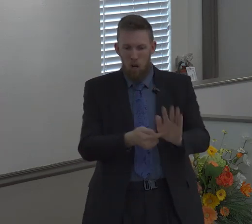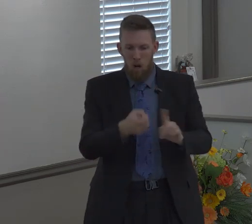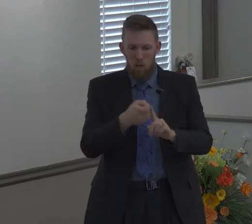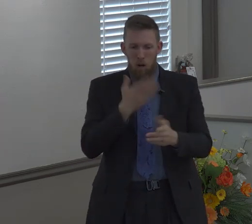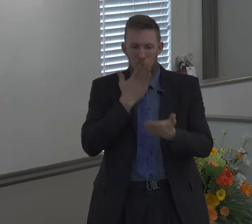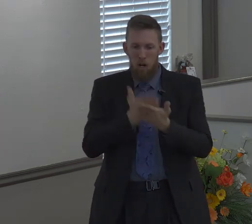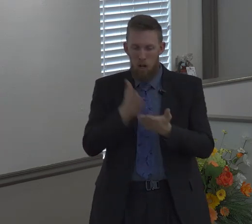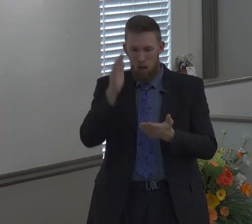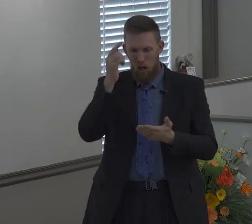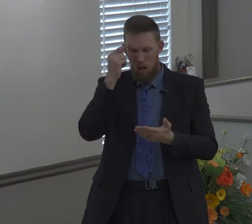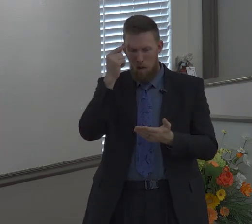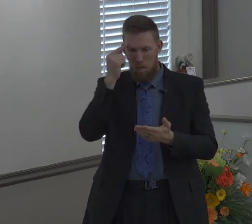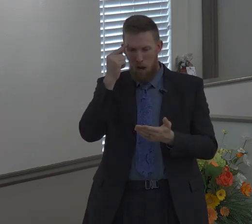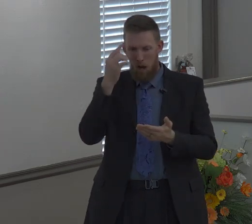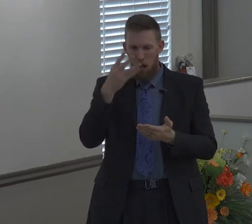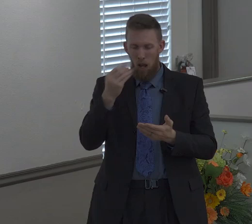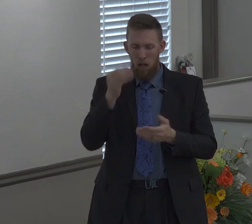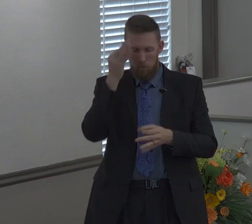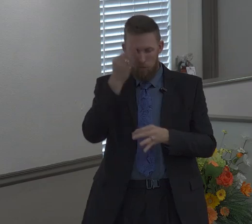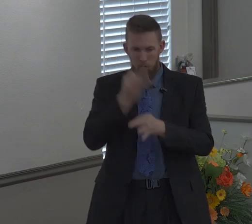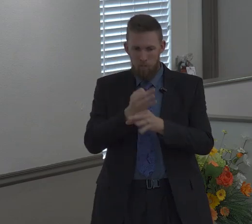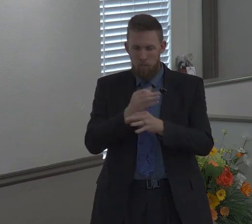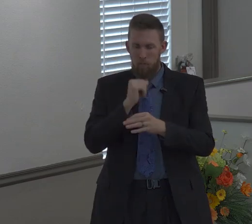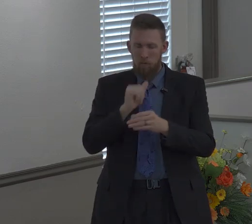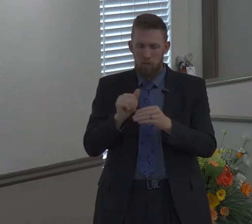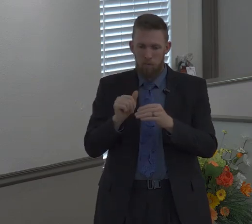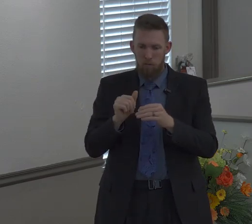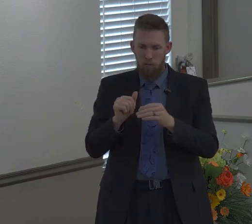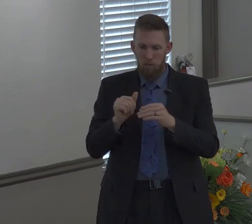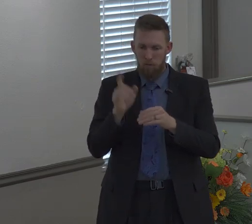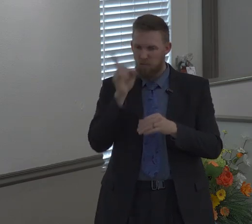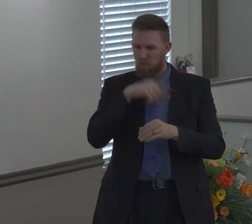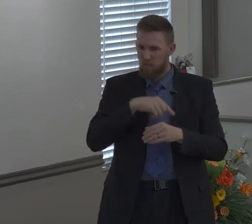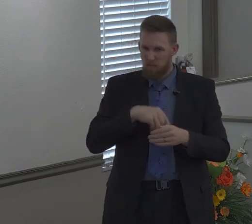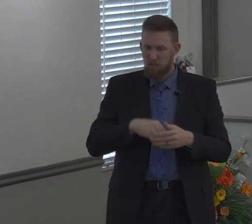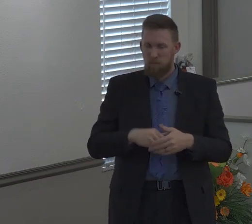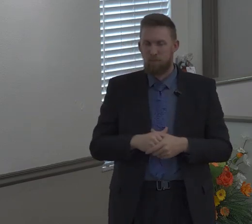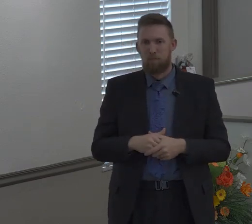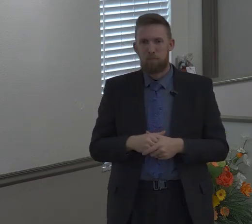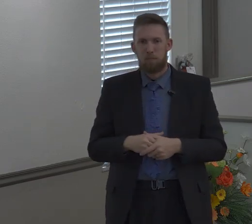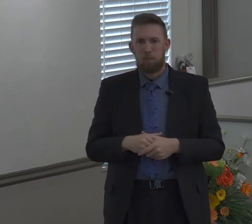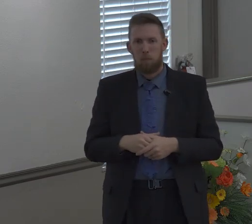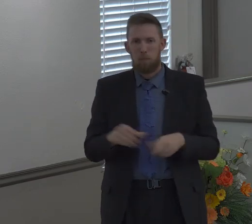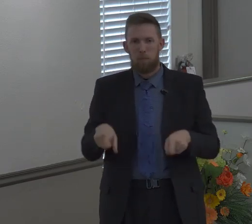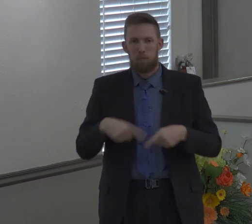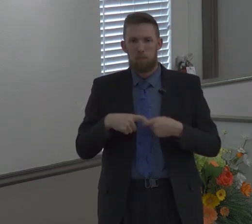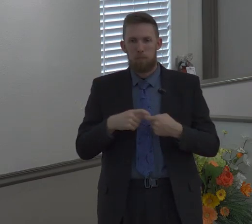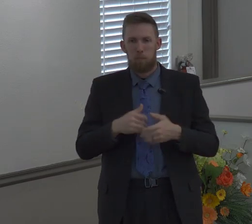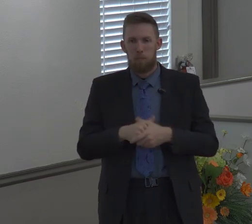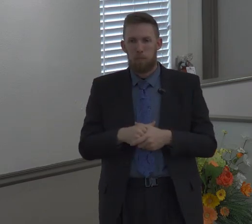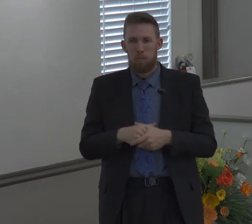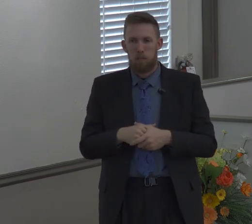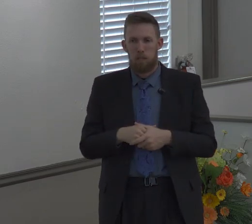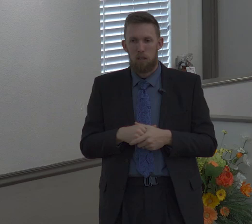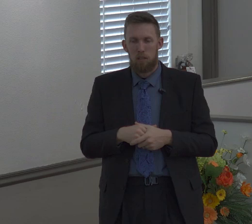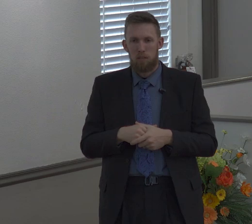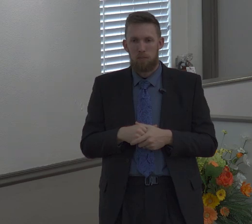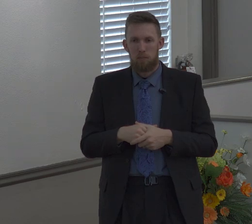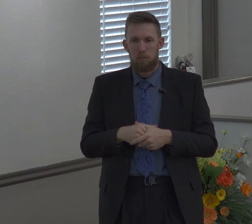good conscience and of faith unfeigned. Faith that is not faked.